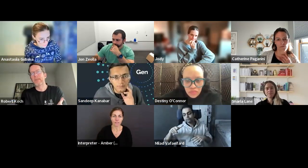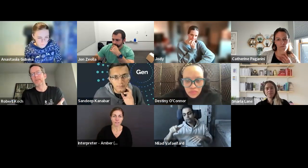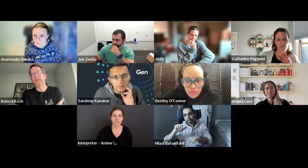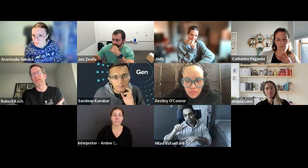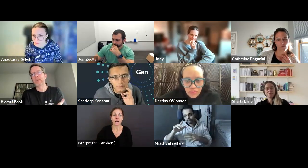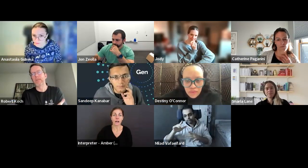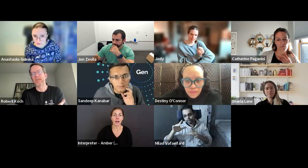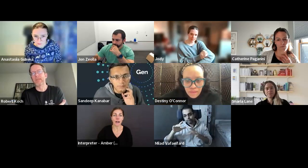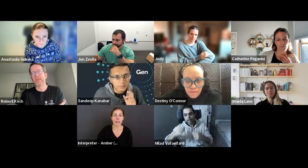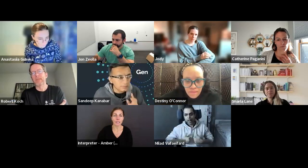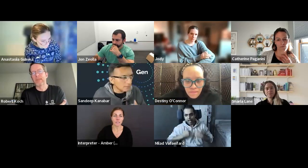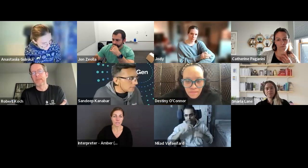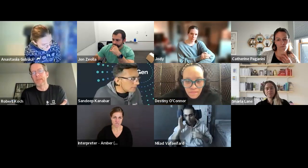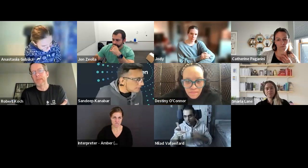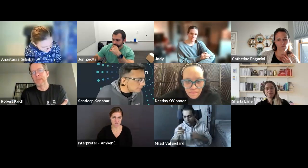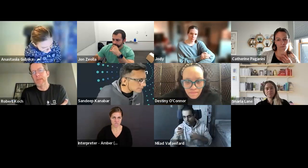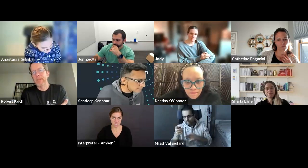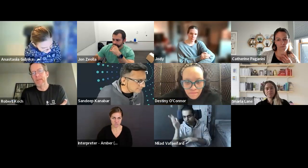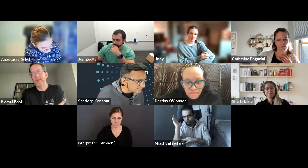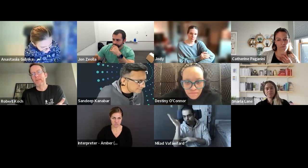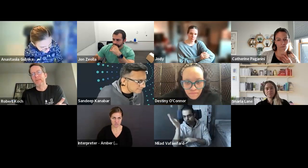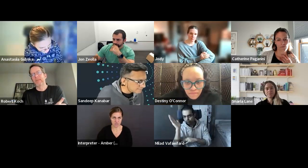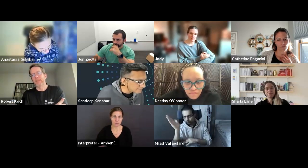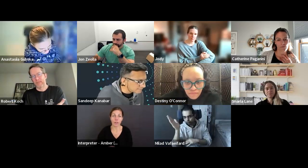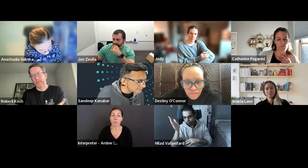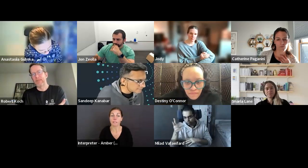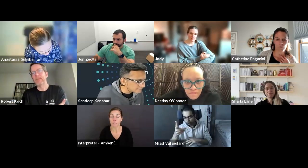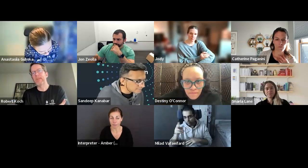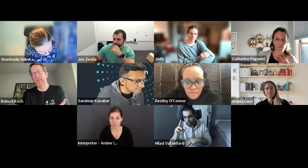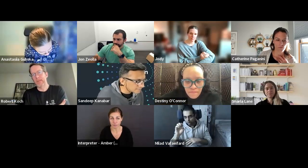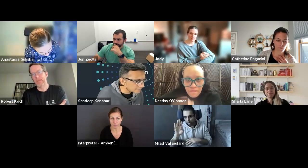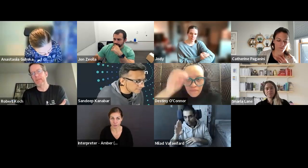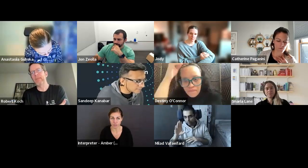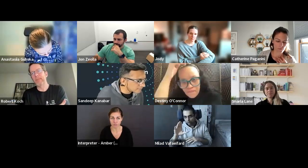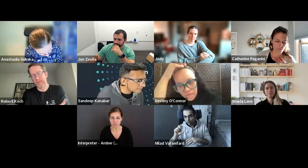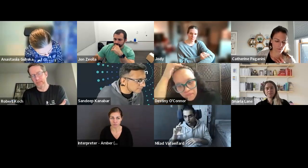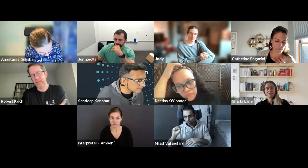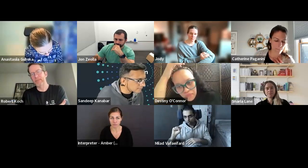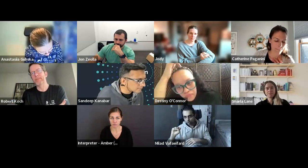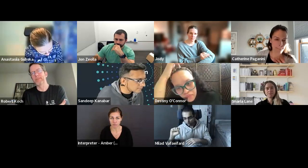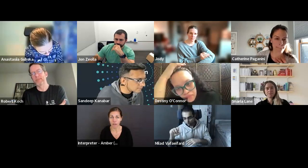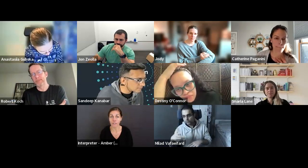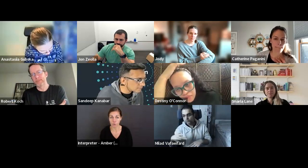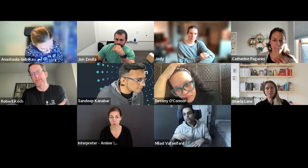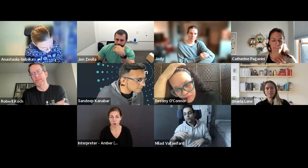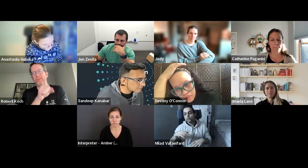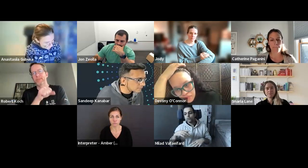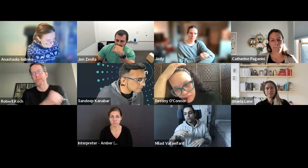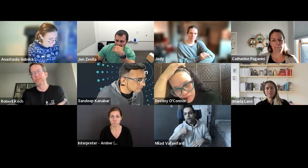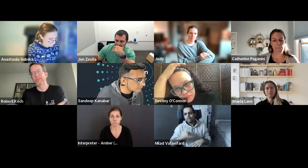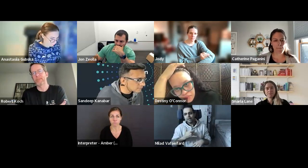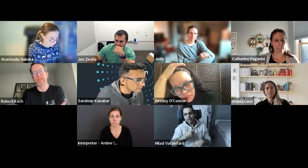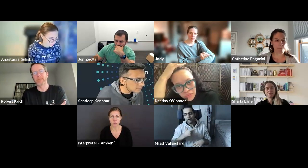Milad says, yeah, I think it'll be a live presentation at KubeCon.